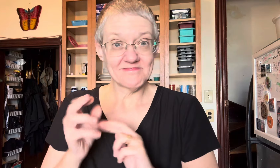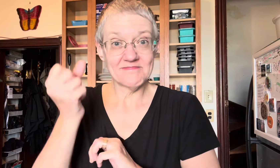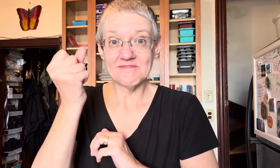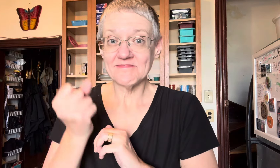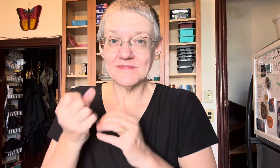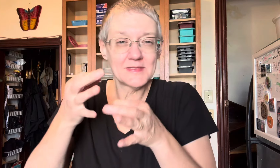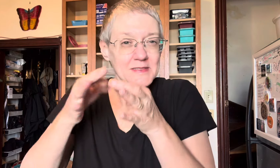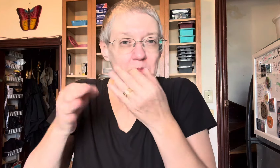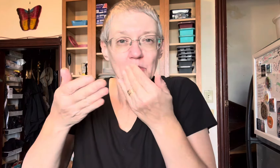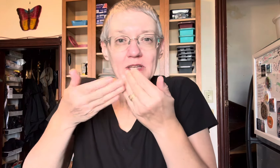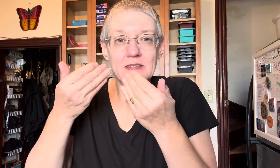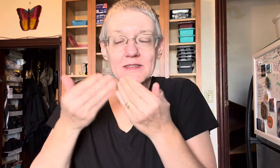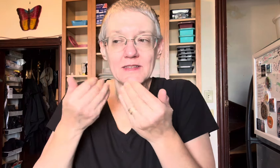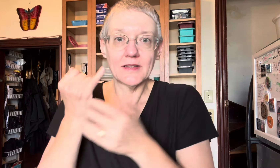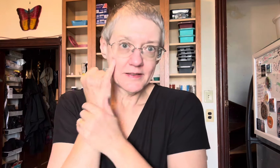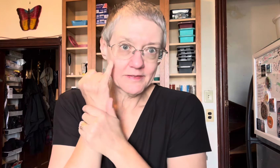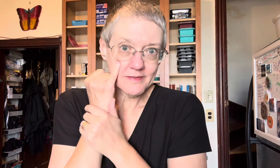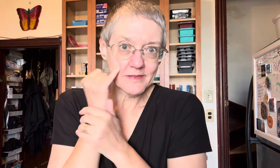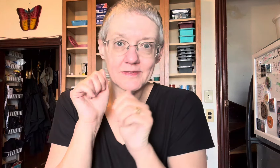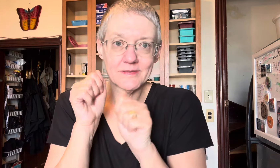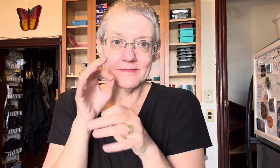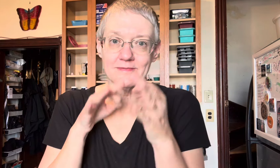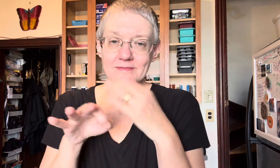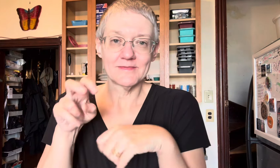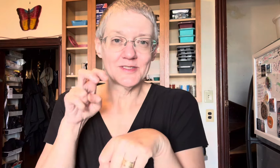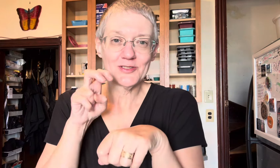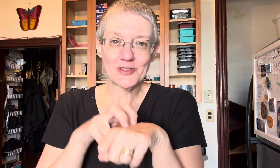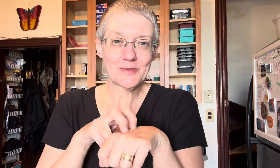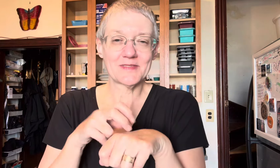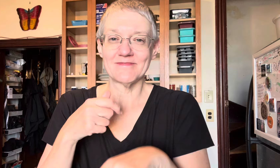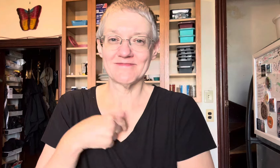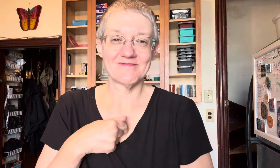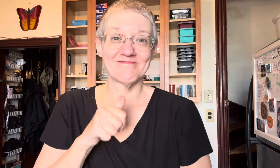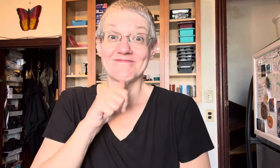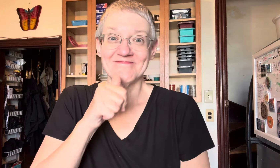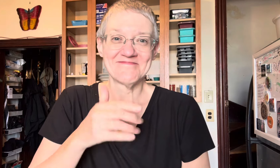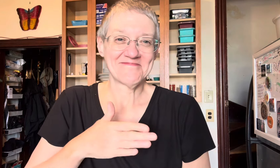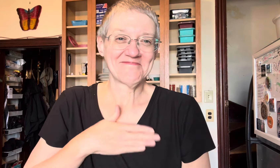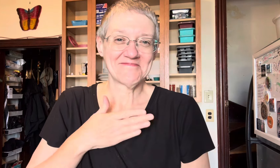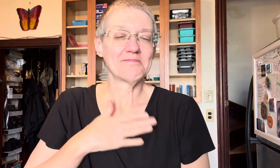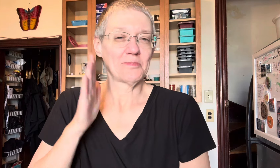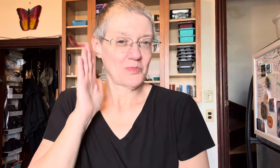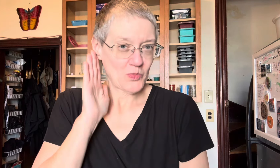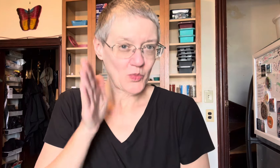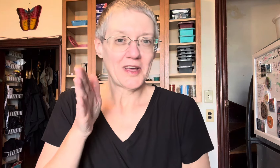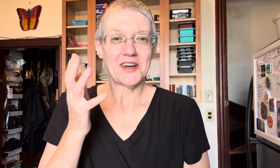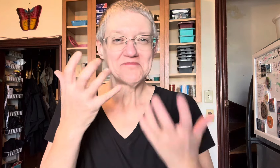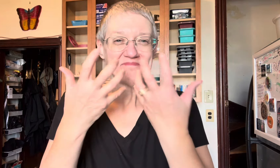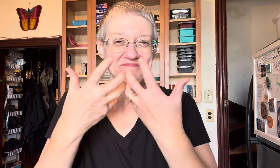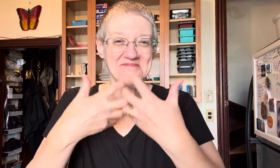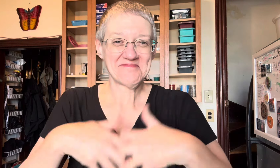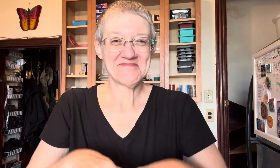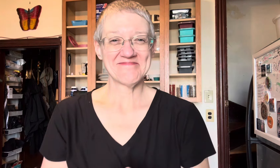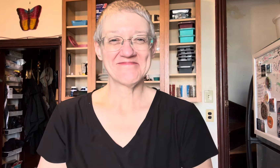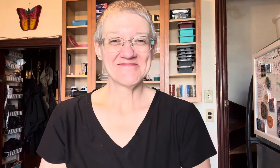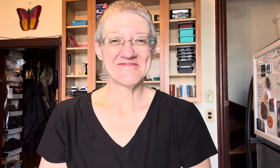So it's ready. Every Saturday is a simple, easy meal if I can find a replacement for those chips. It'll work out.